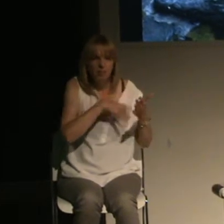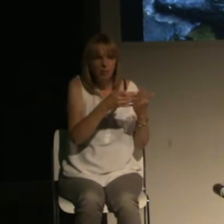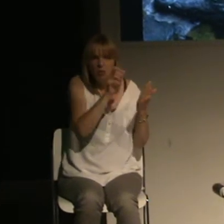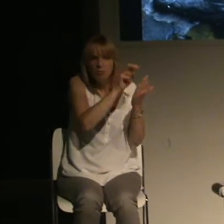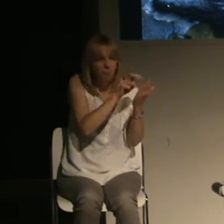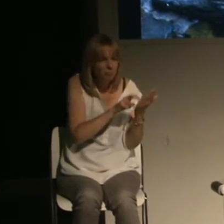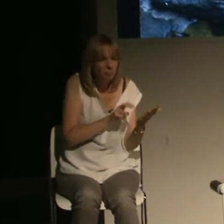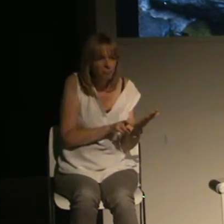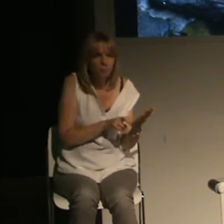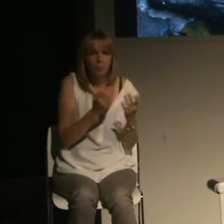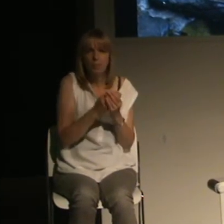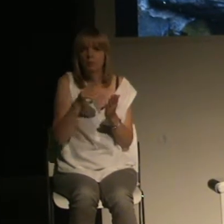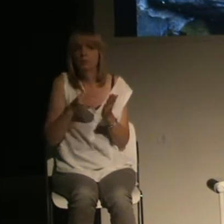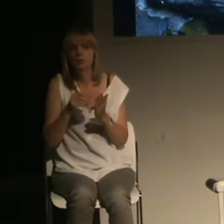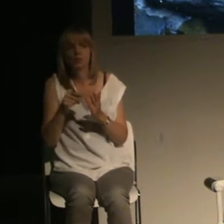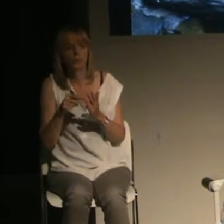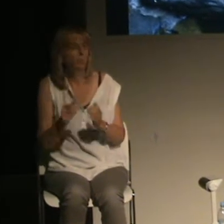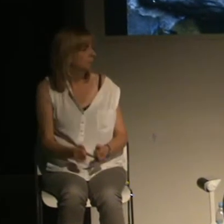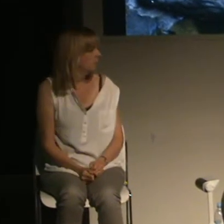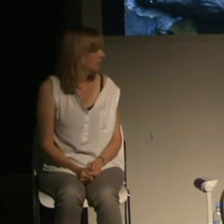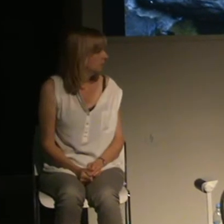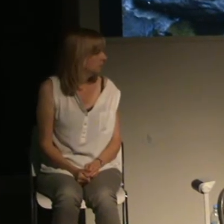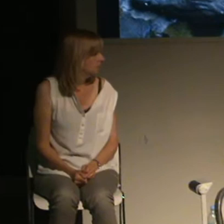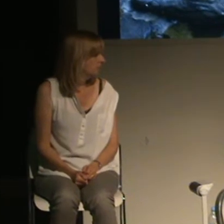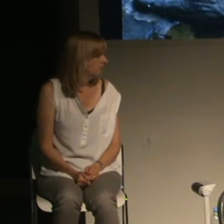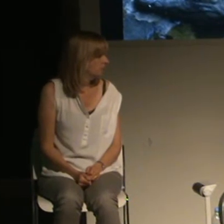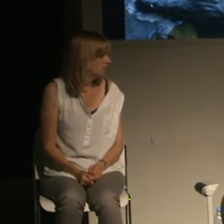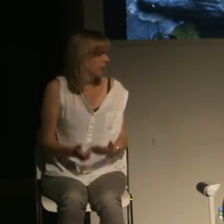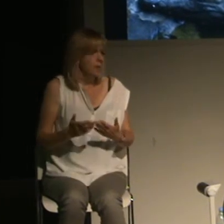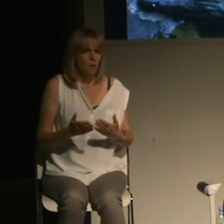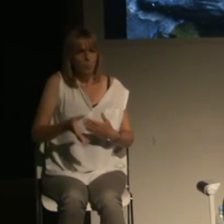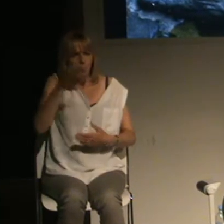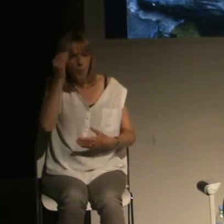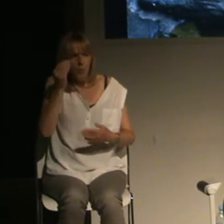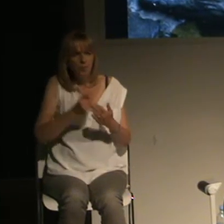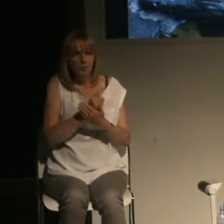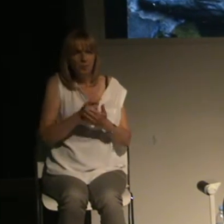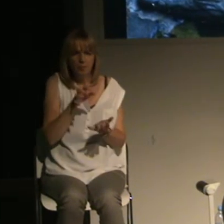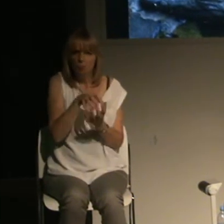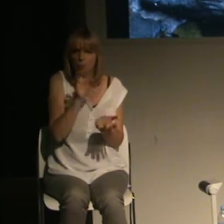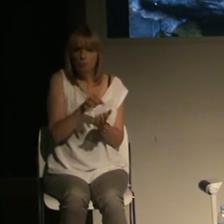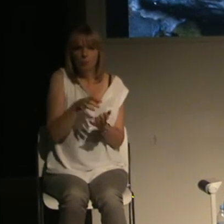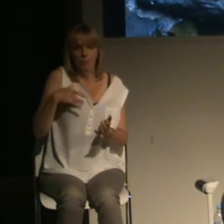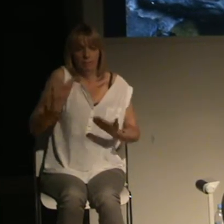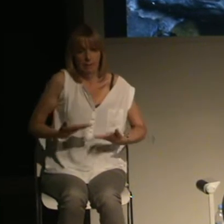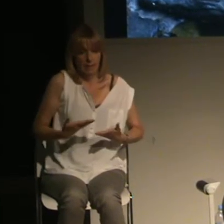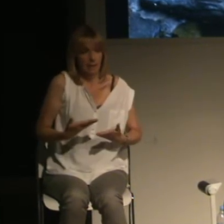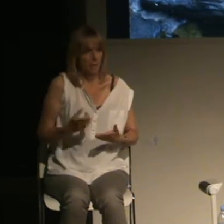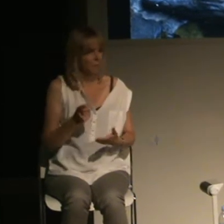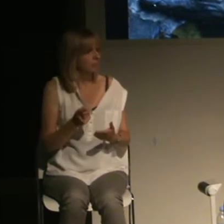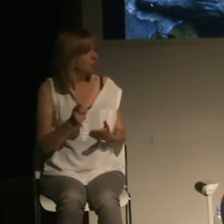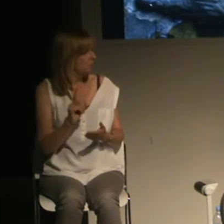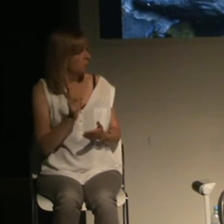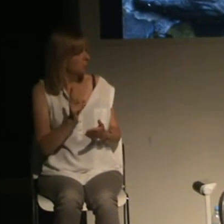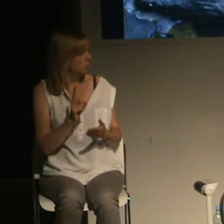usual problems. So we talked quite a bit about modern crocodiles. It'd be really good to have a look at some of the things that you work with in your Earth Sciences